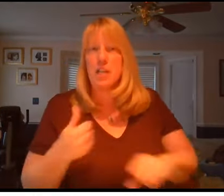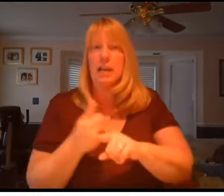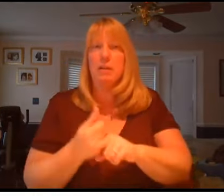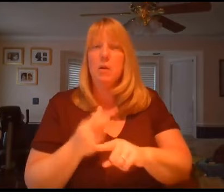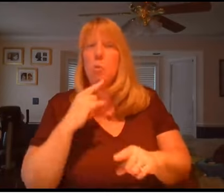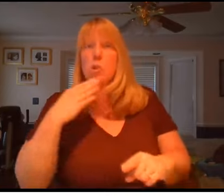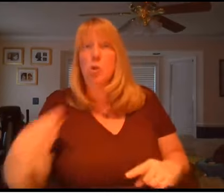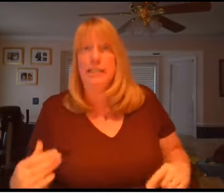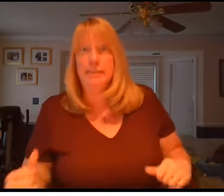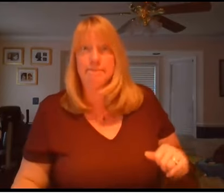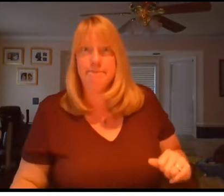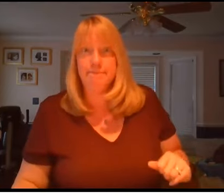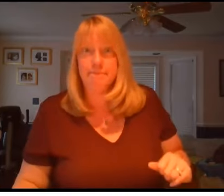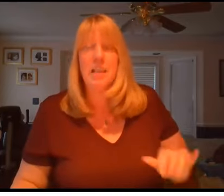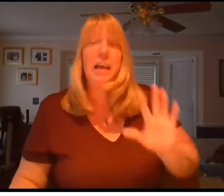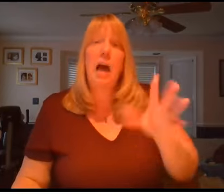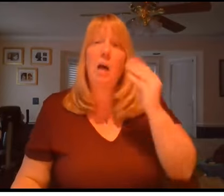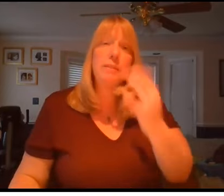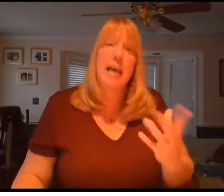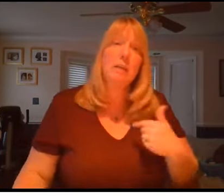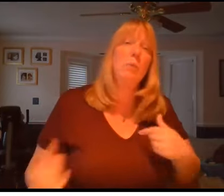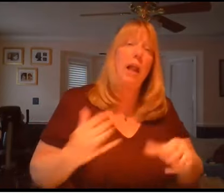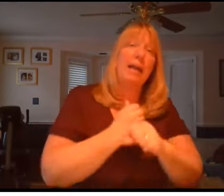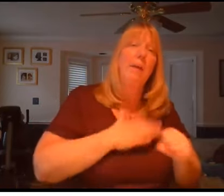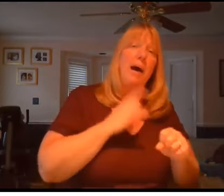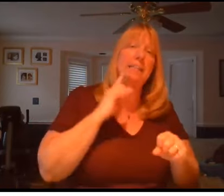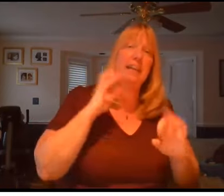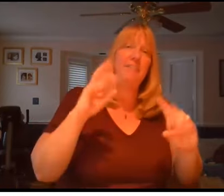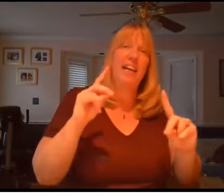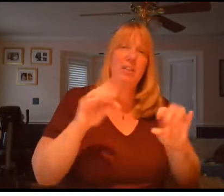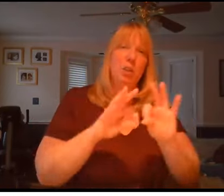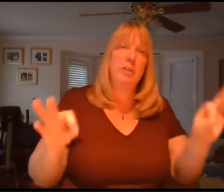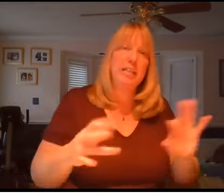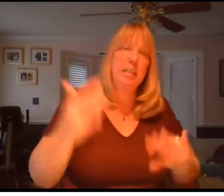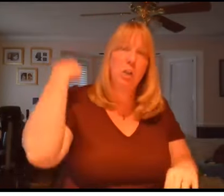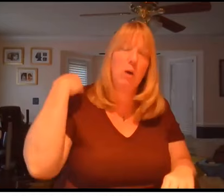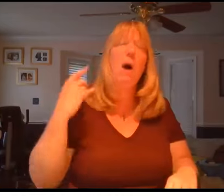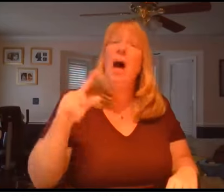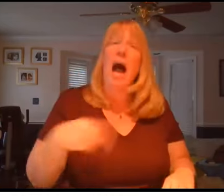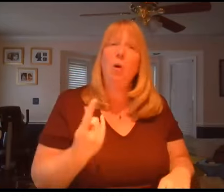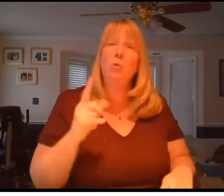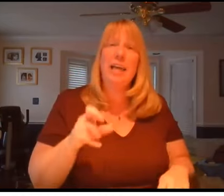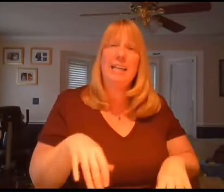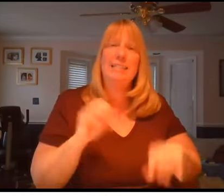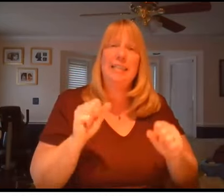They assume that 50% is good. I would say that I got my deaf education degree a long